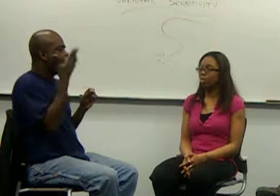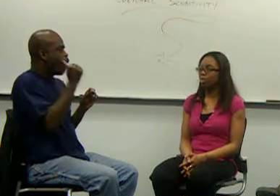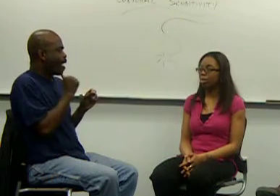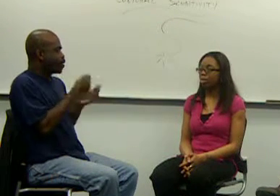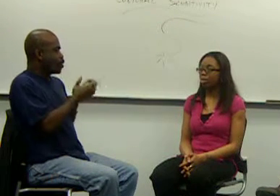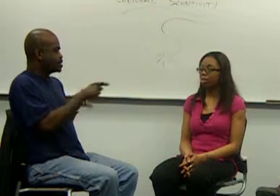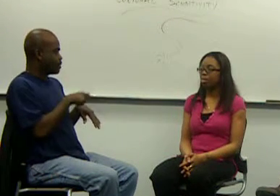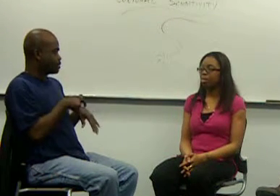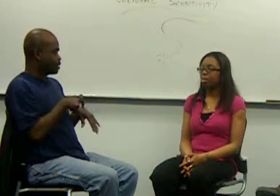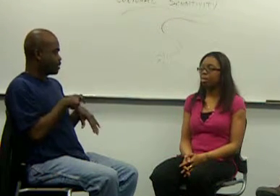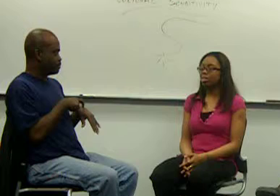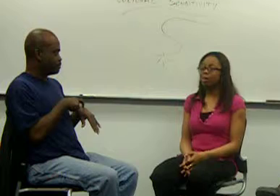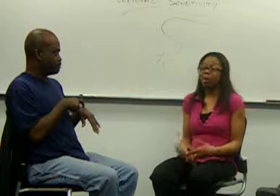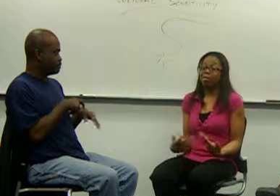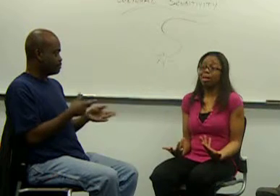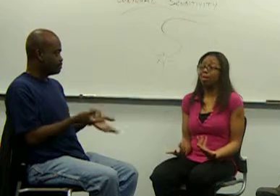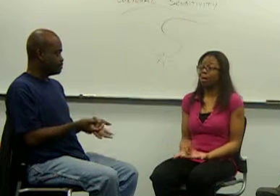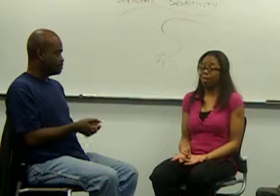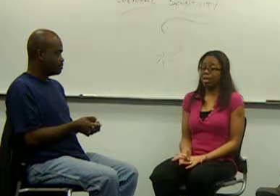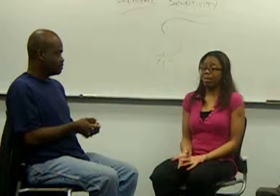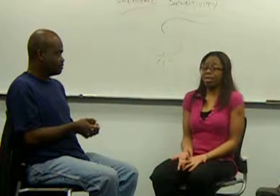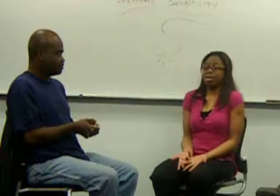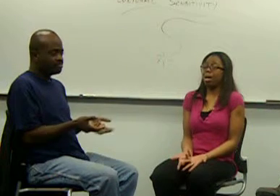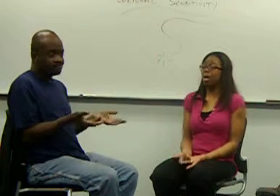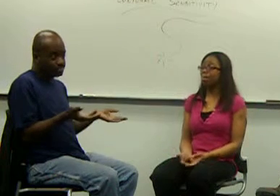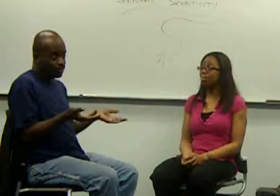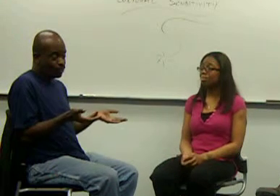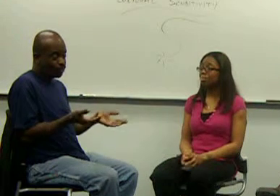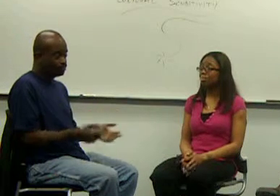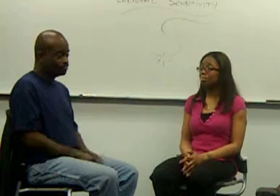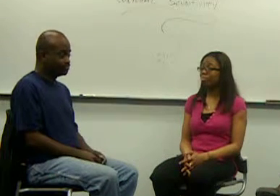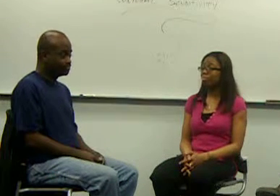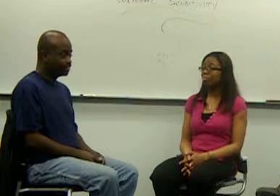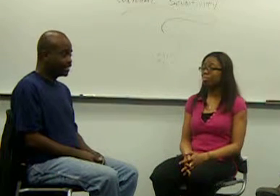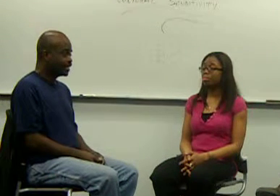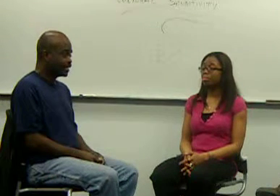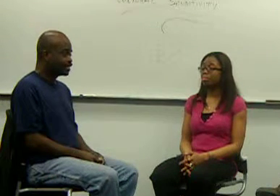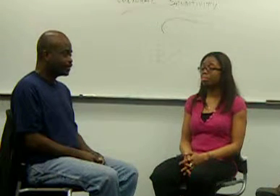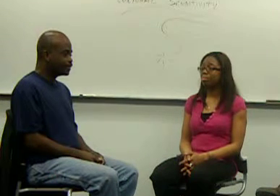don't. So I feel like, why waste my time?